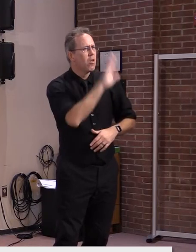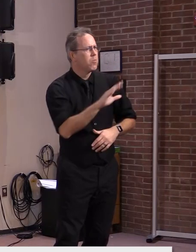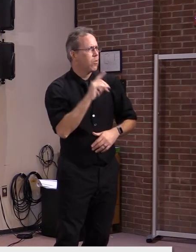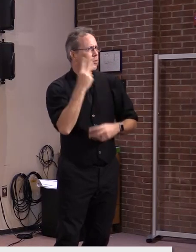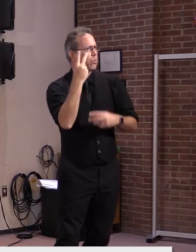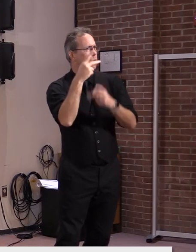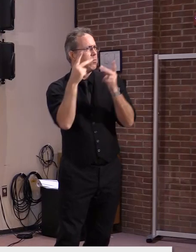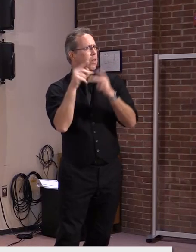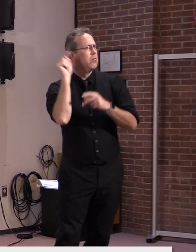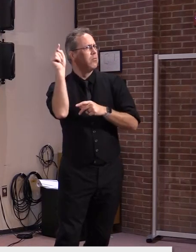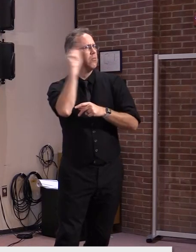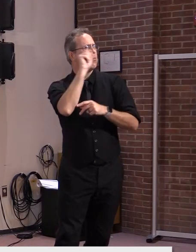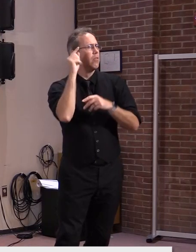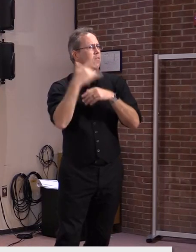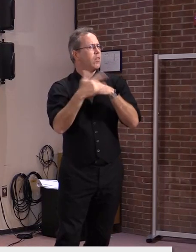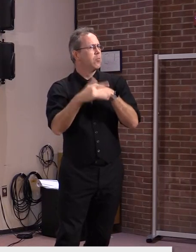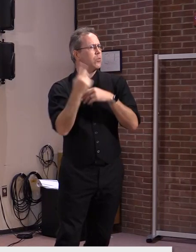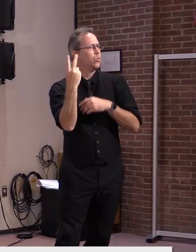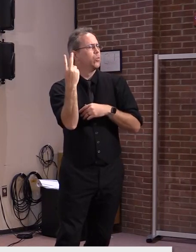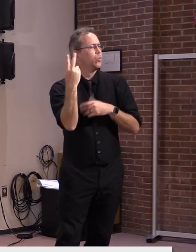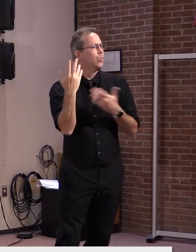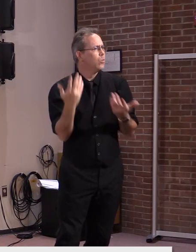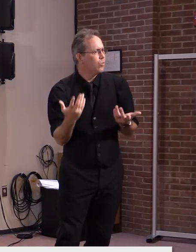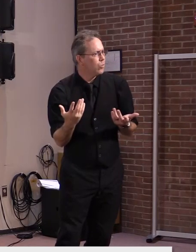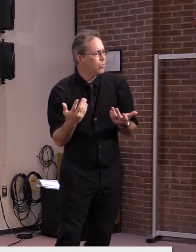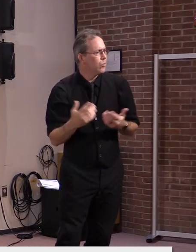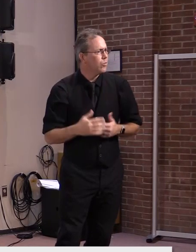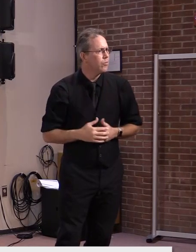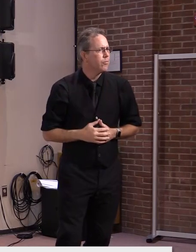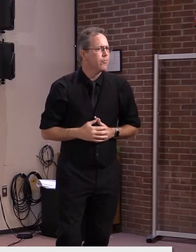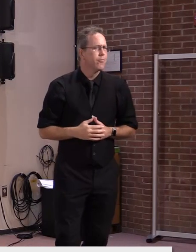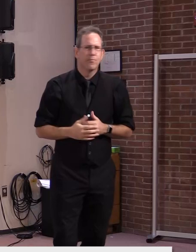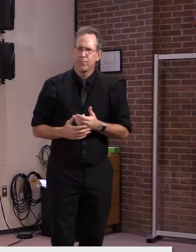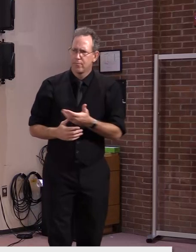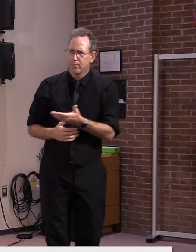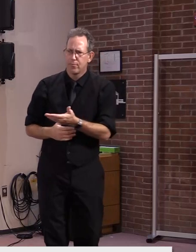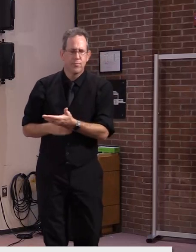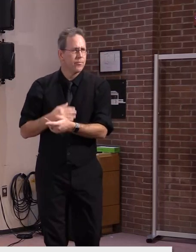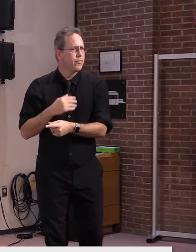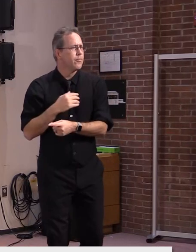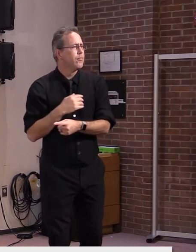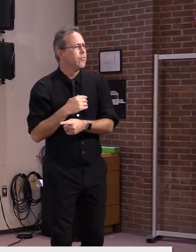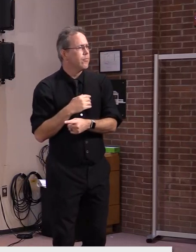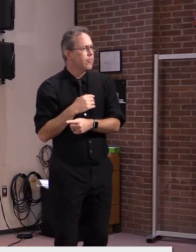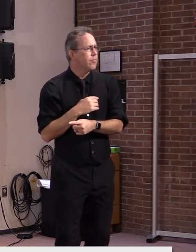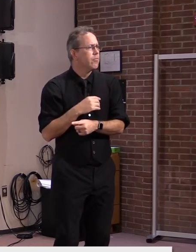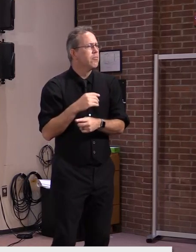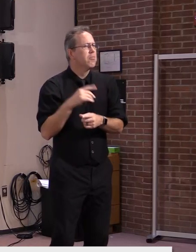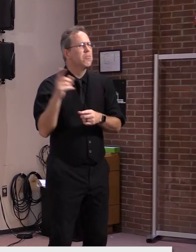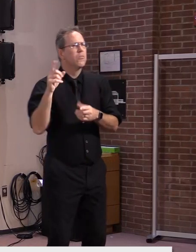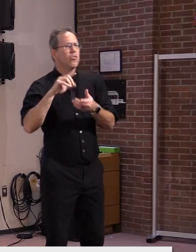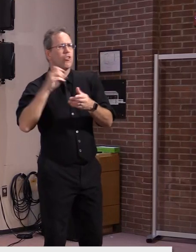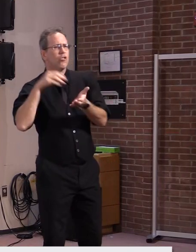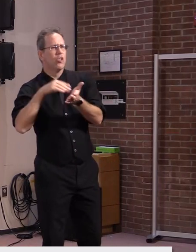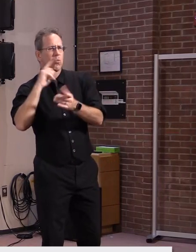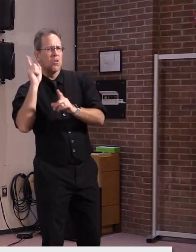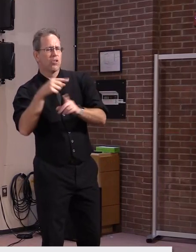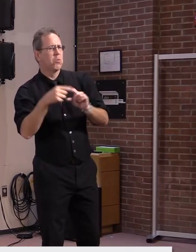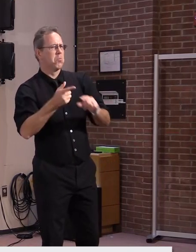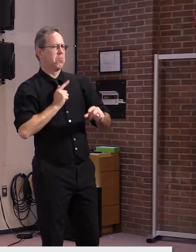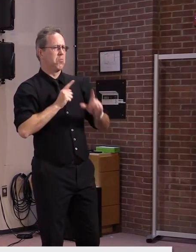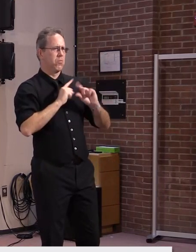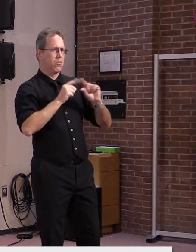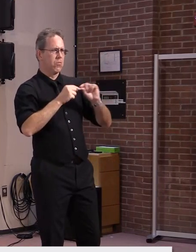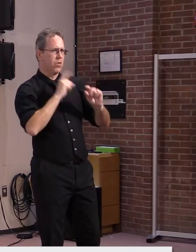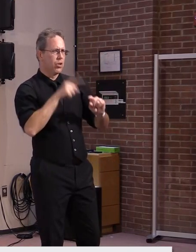Yeah, Greg, I know that, and if Dr. Levine has any additional information, we are very limited with the amount of Johnson & Johnson that